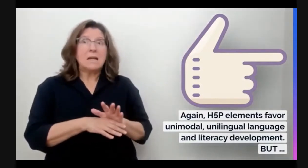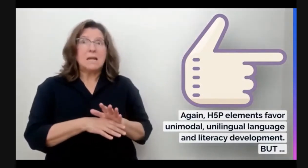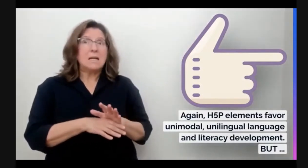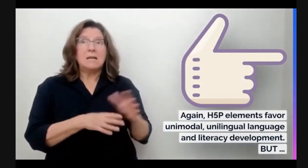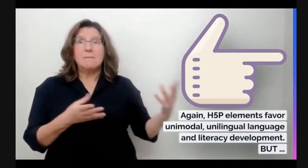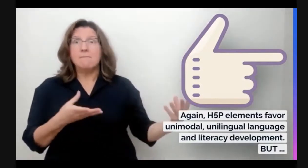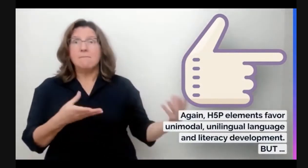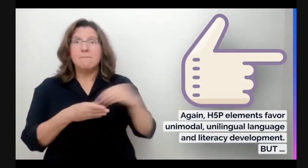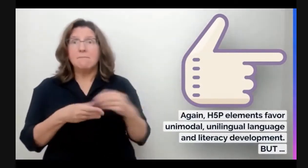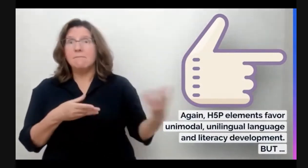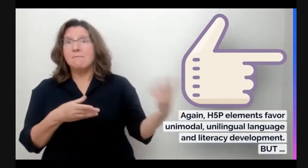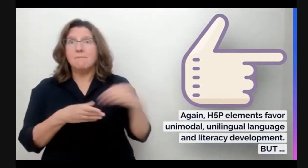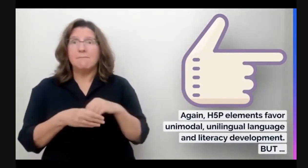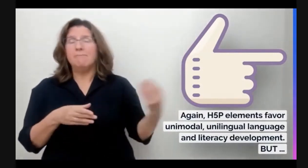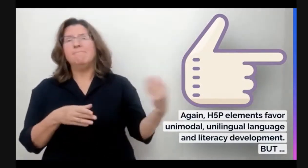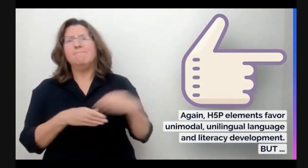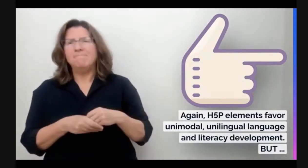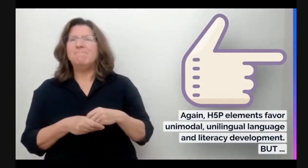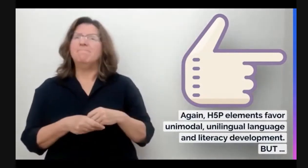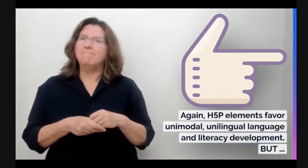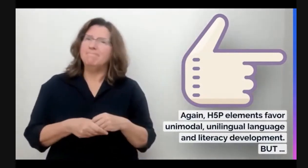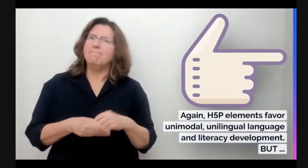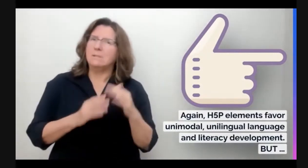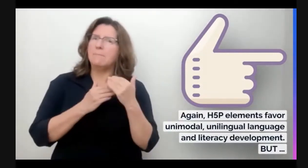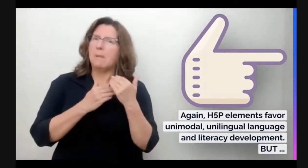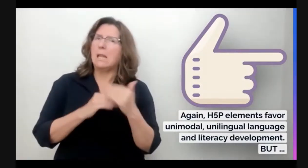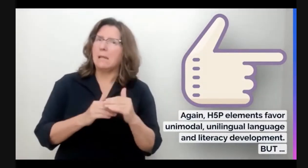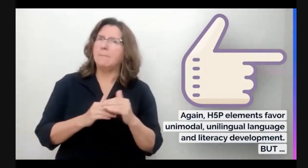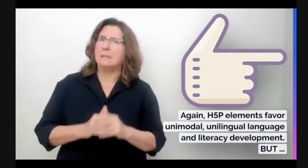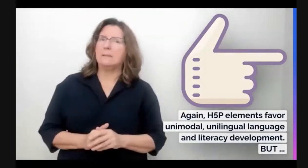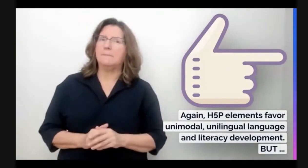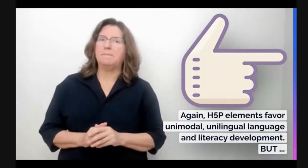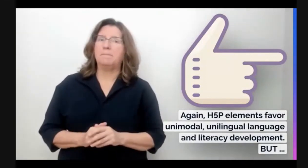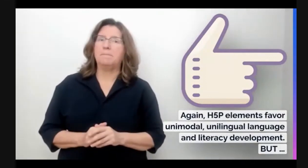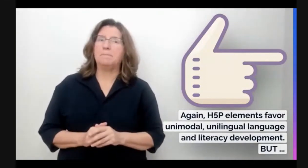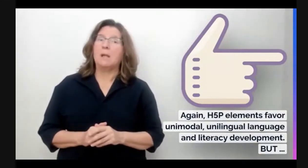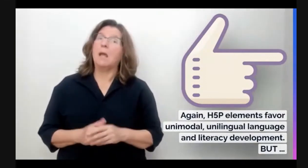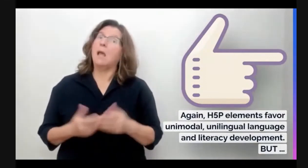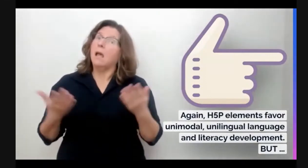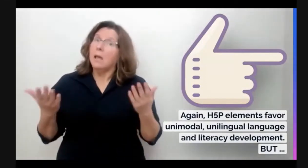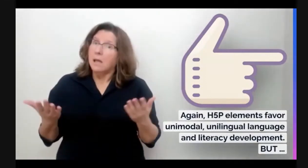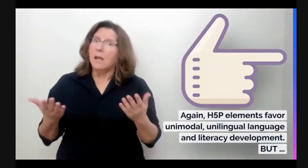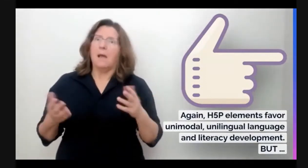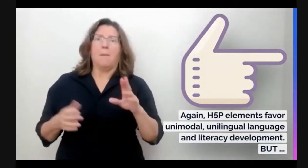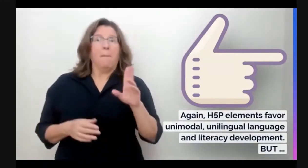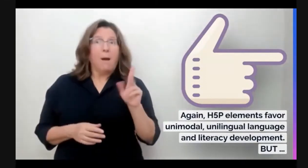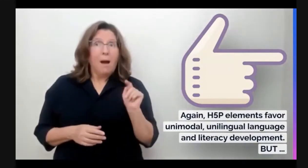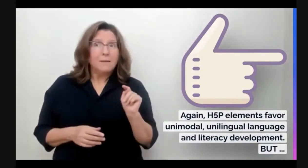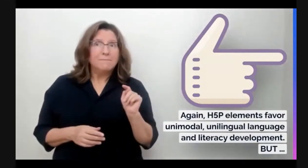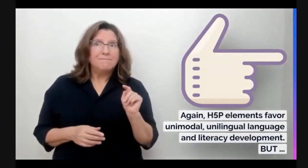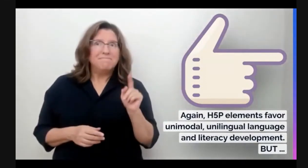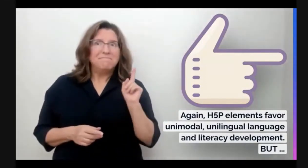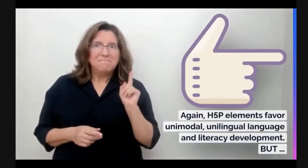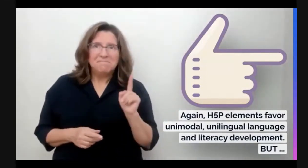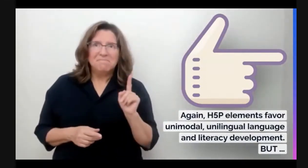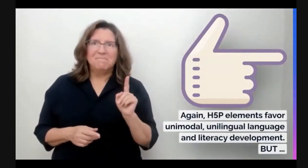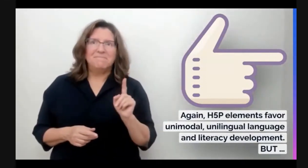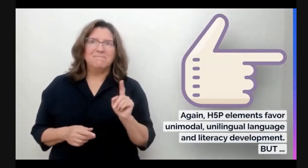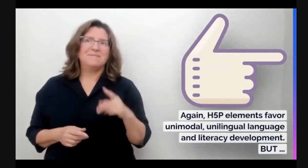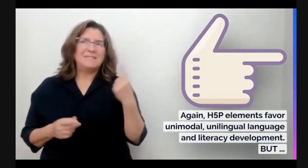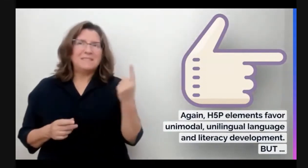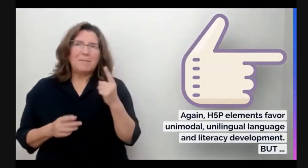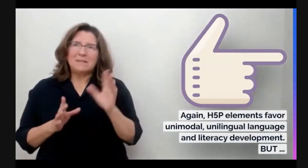It is limited in its ability to include video, a real factor to keep in mind.